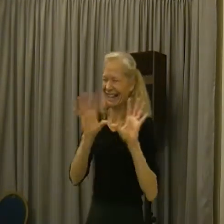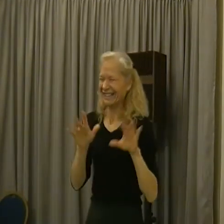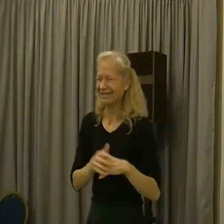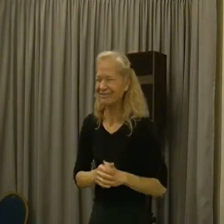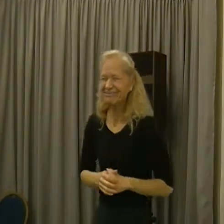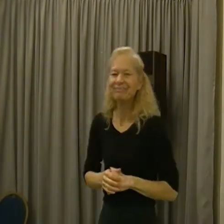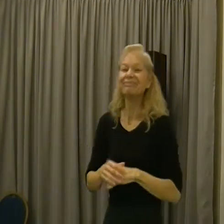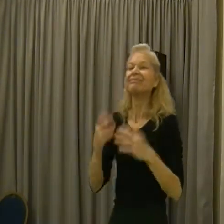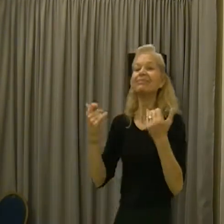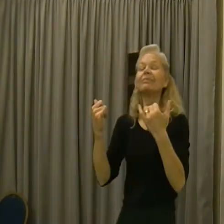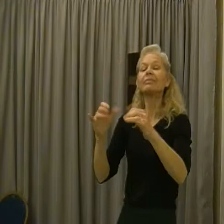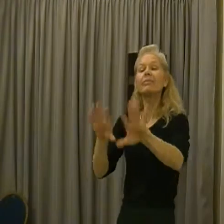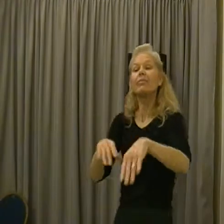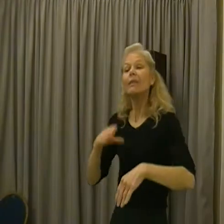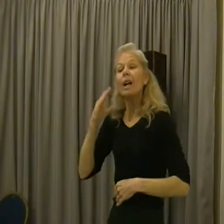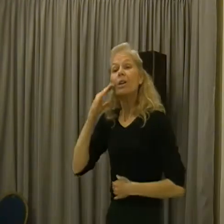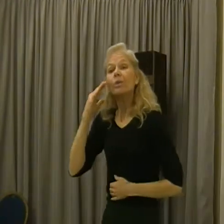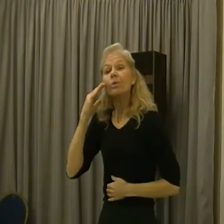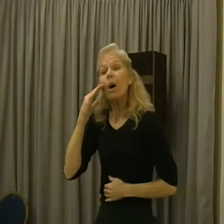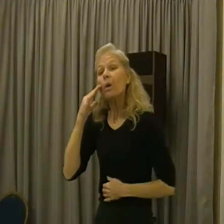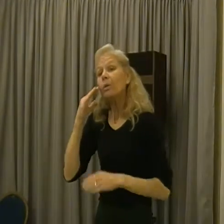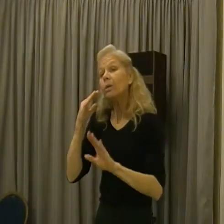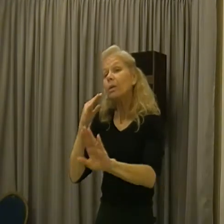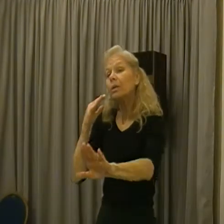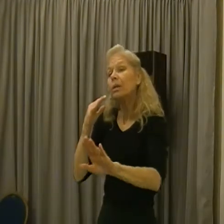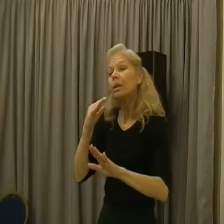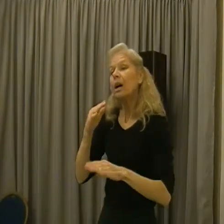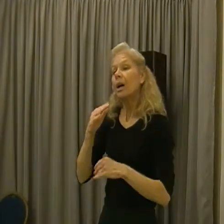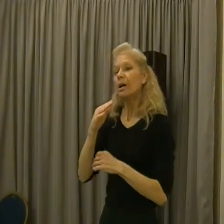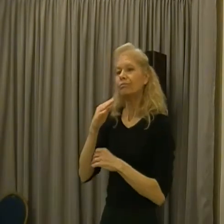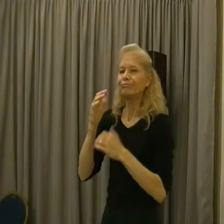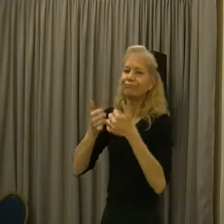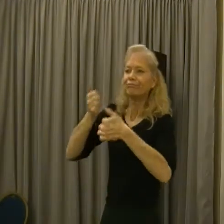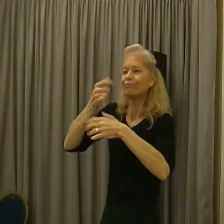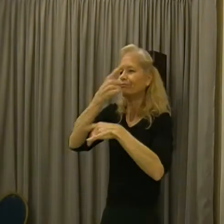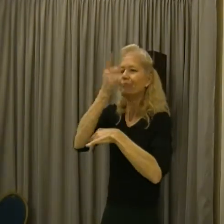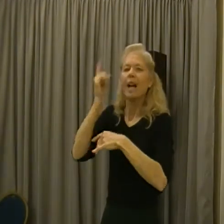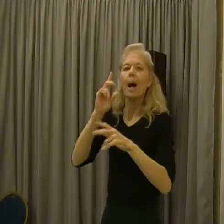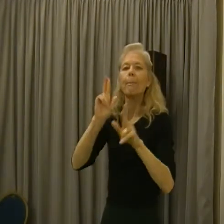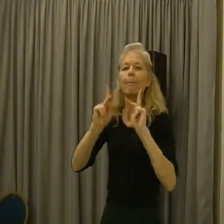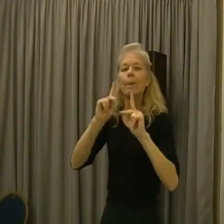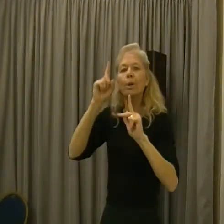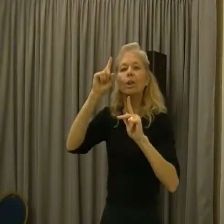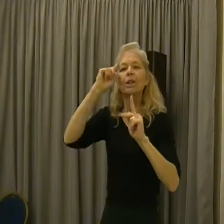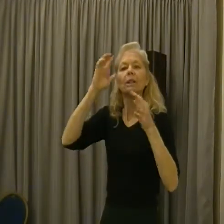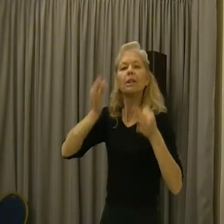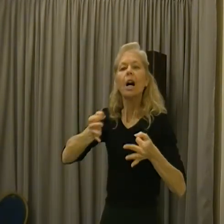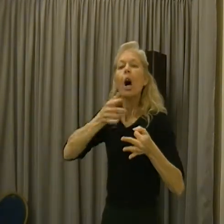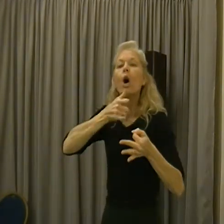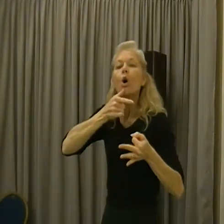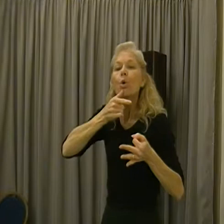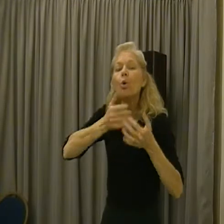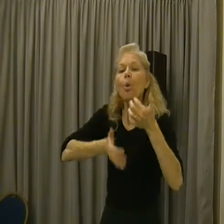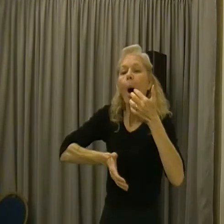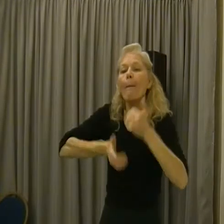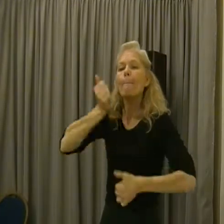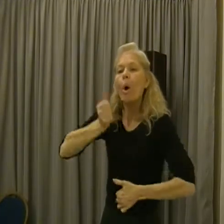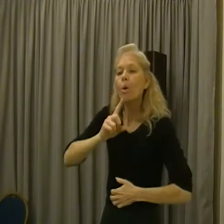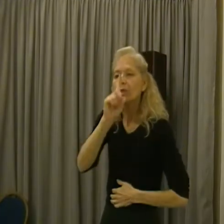he says Earth will last only 100 more years. Well, that could be true. God may end it before then, you know.